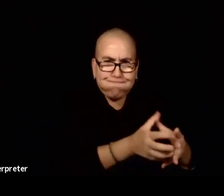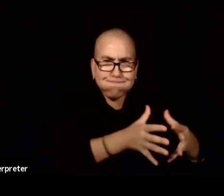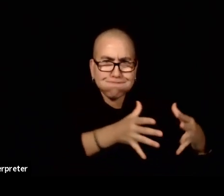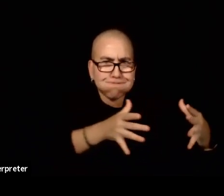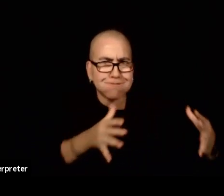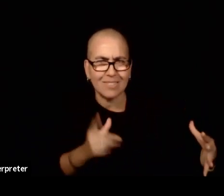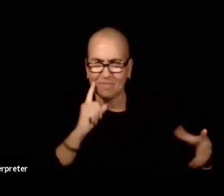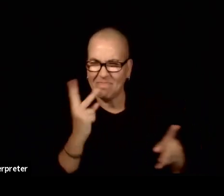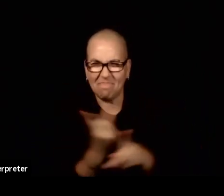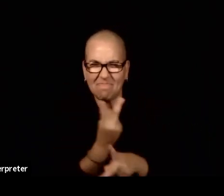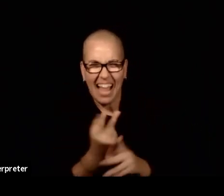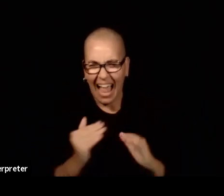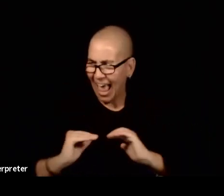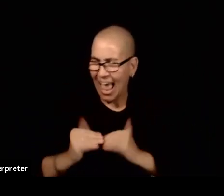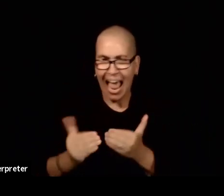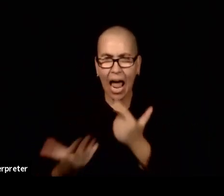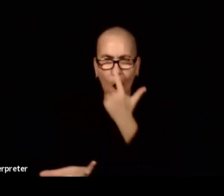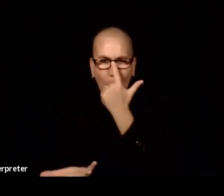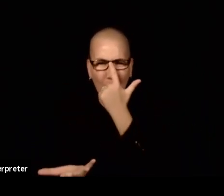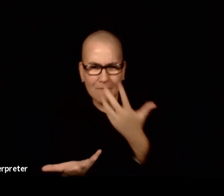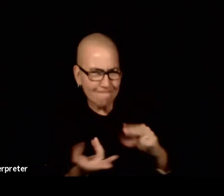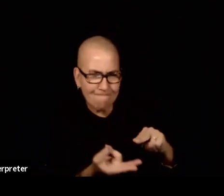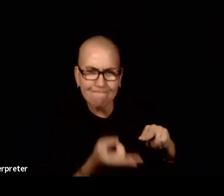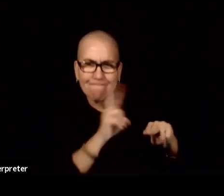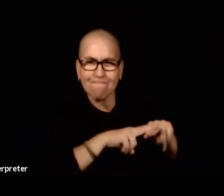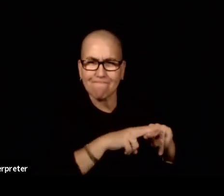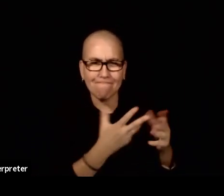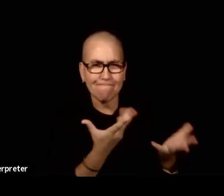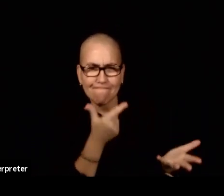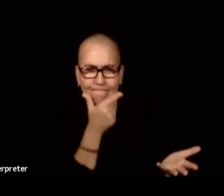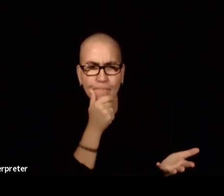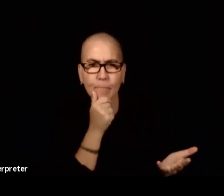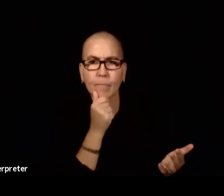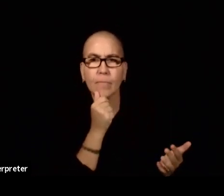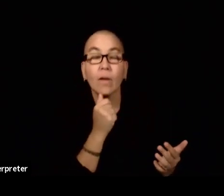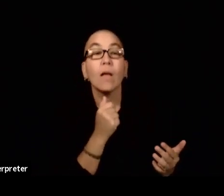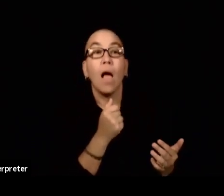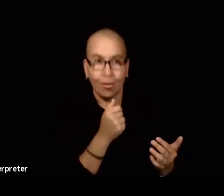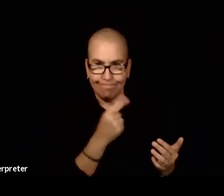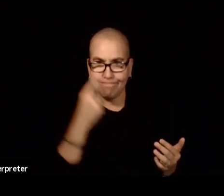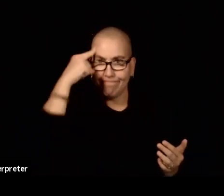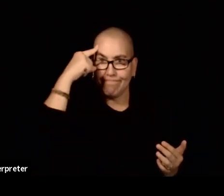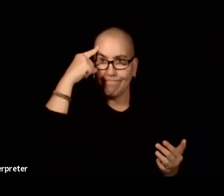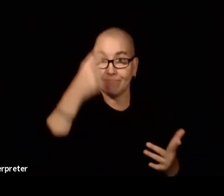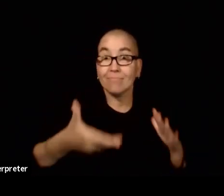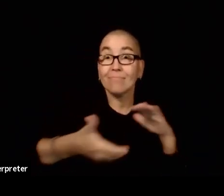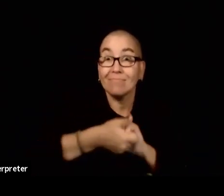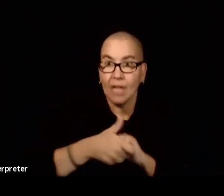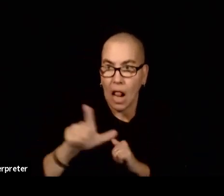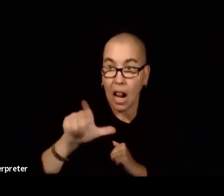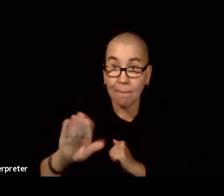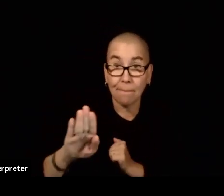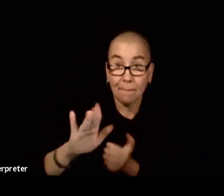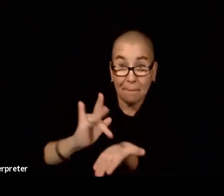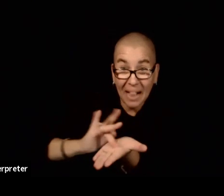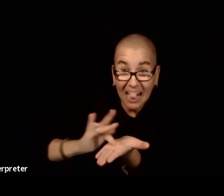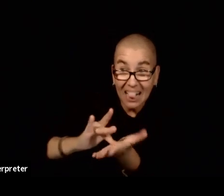Ours is a collaboration between the University of Minnesota Genomics Center, Lab Medicine Pathology, the Advanced Research Diagnostic